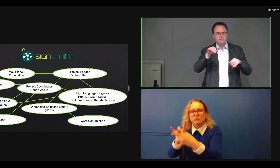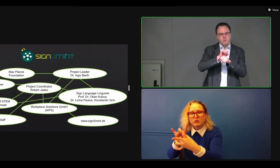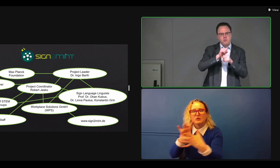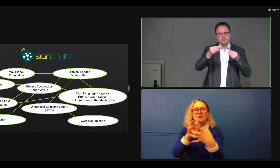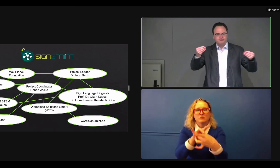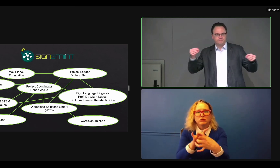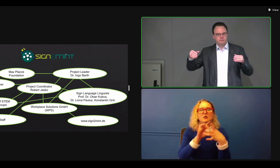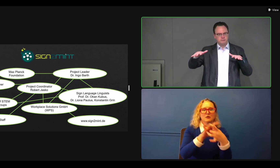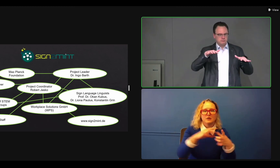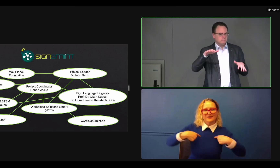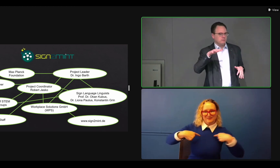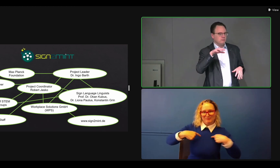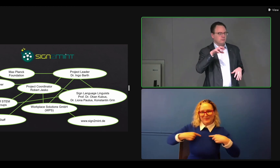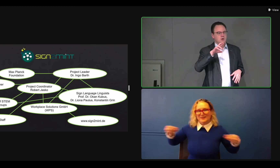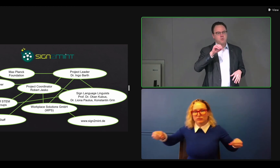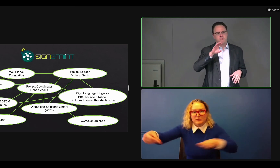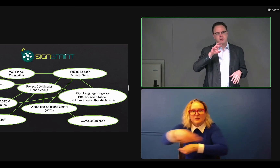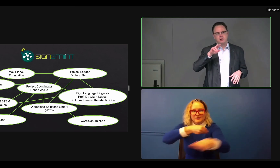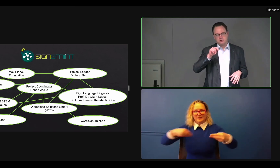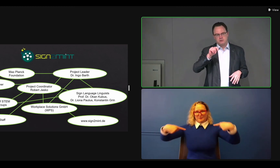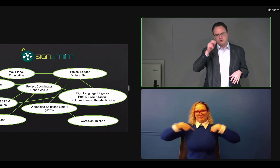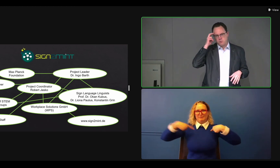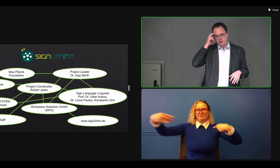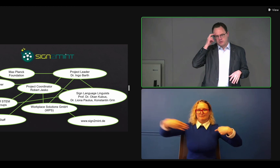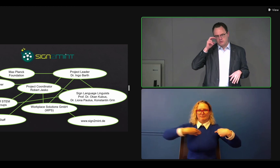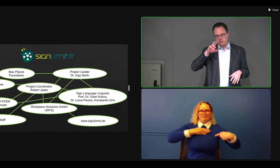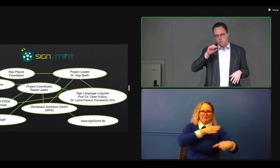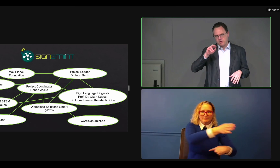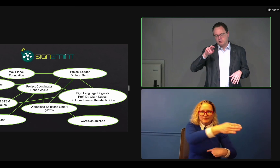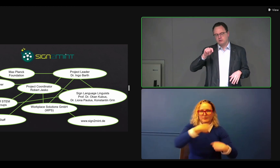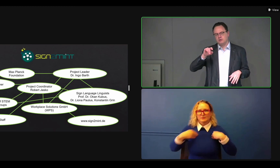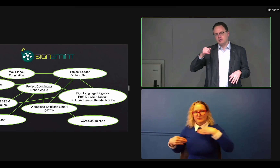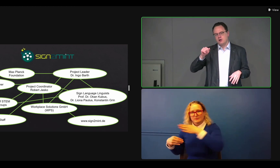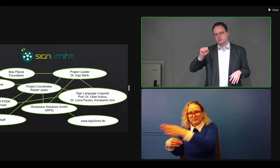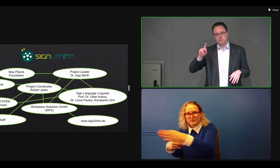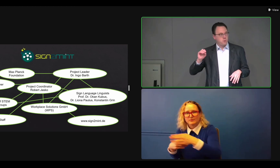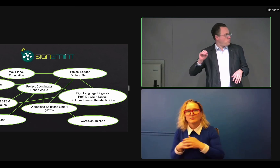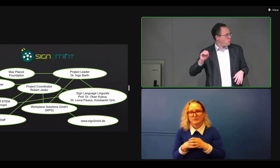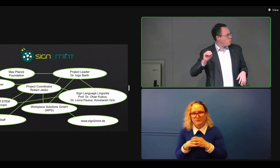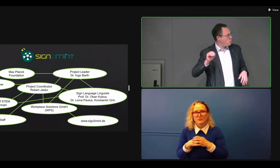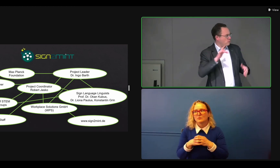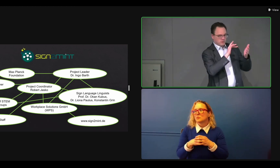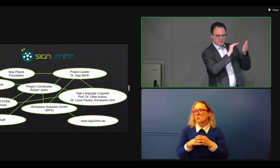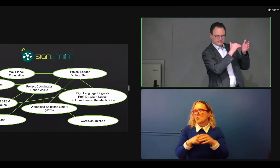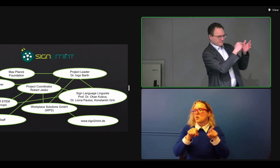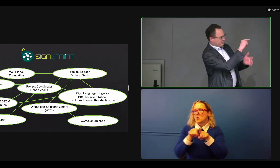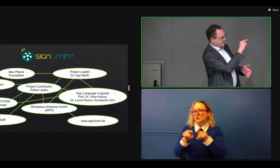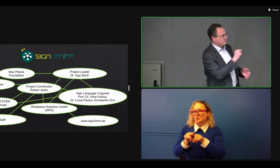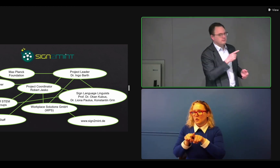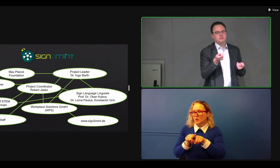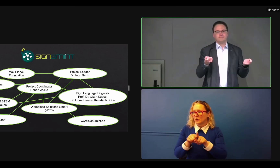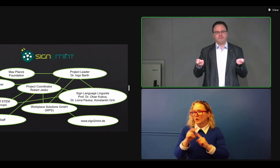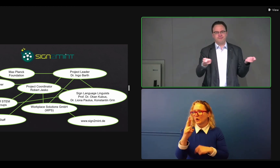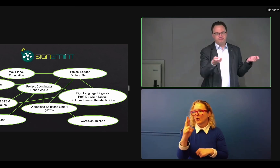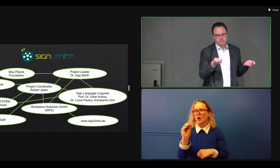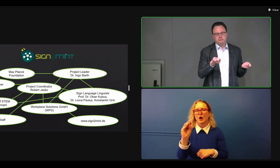was able to coordinate and reach out to others and facilitate the meetings and discussions that we had. That was Robert Jasko.